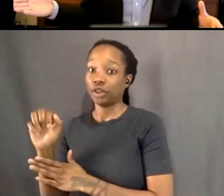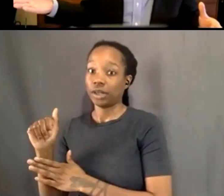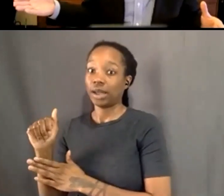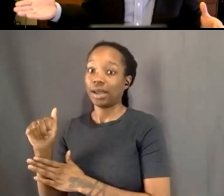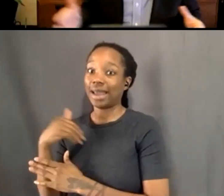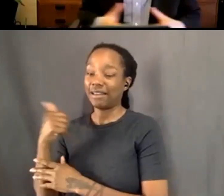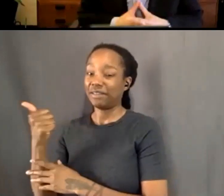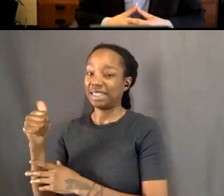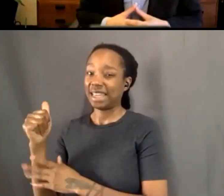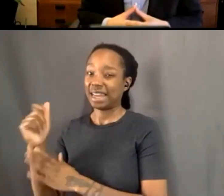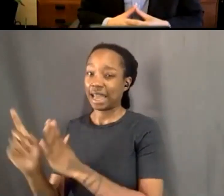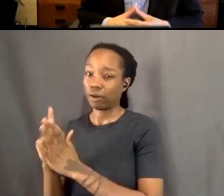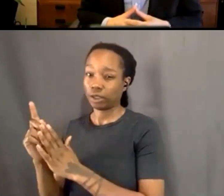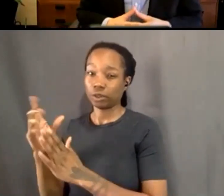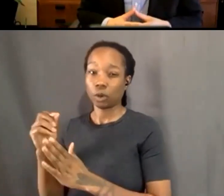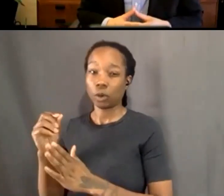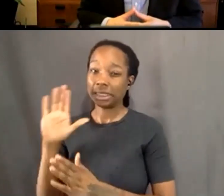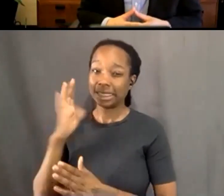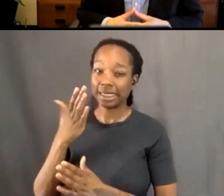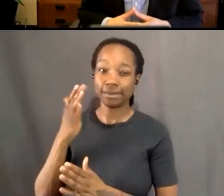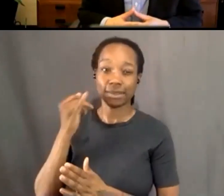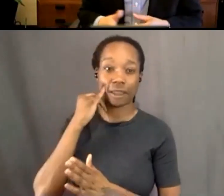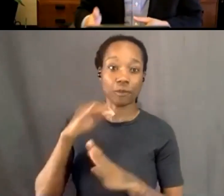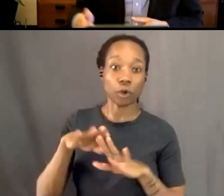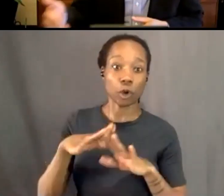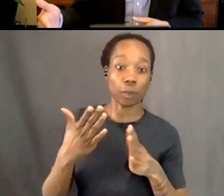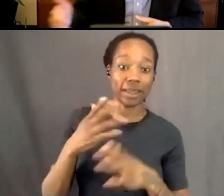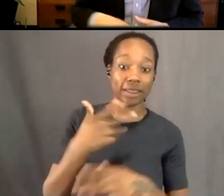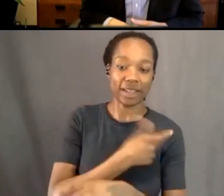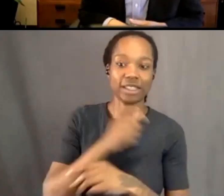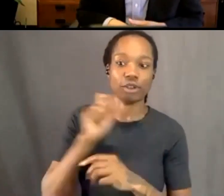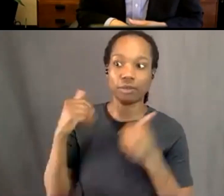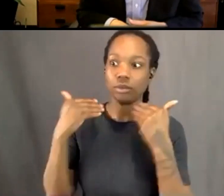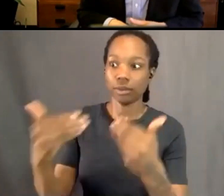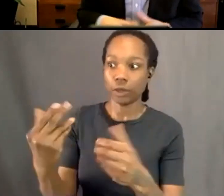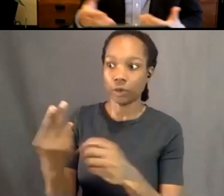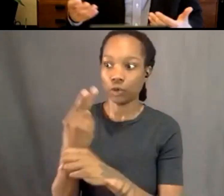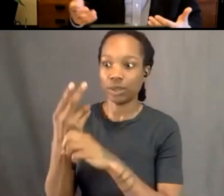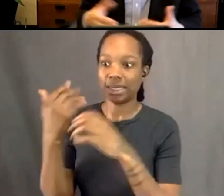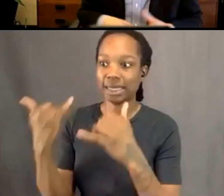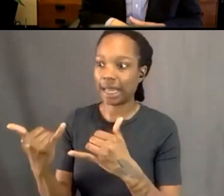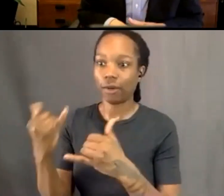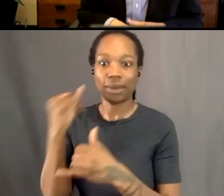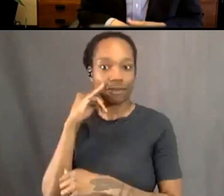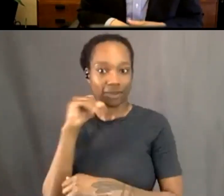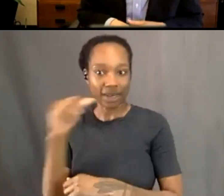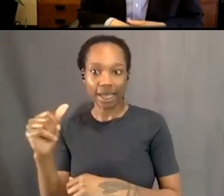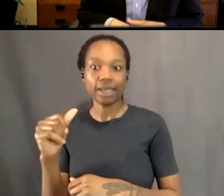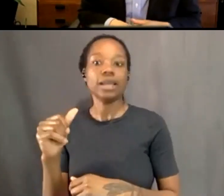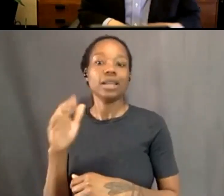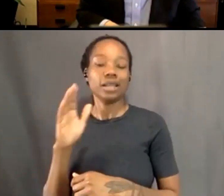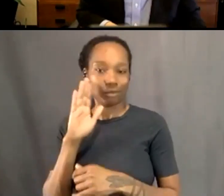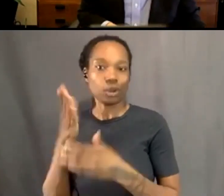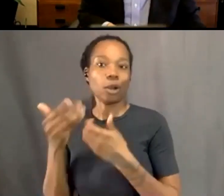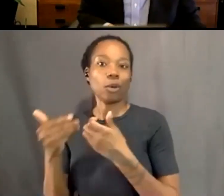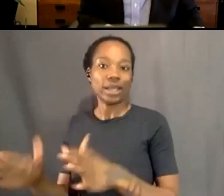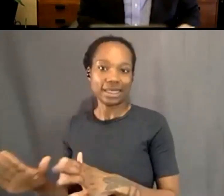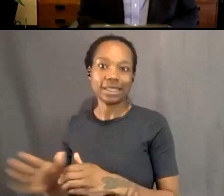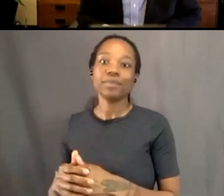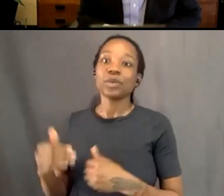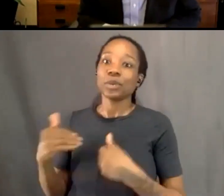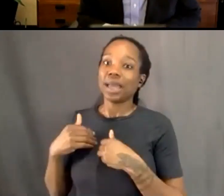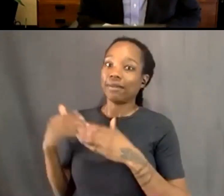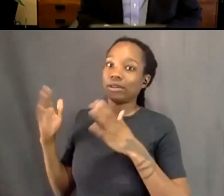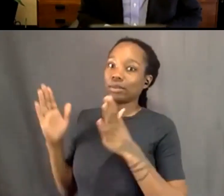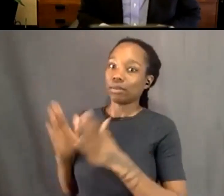a day, or you have to waste it. Johnson & Johnson is the next one. We have gotten a very small shipment of Johnson & Johnson. It's a one-dose vaccine. It's the